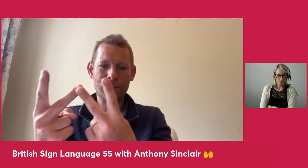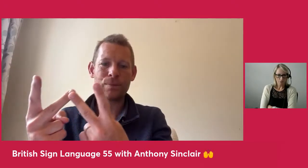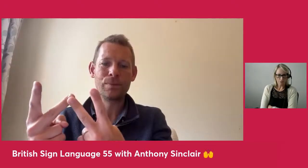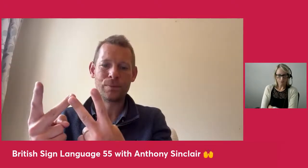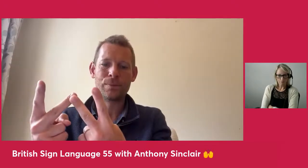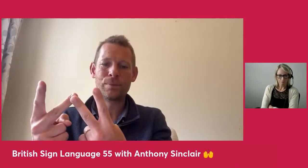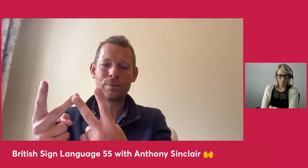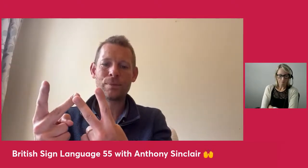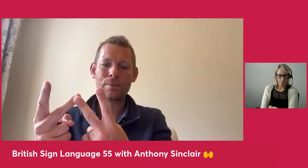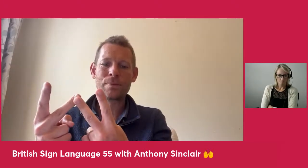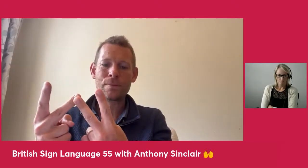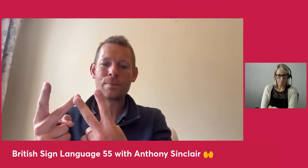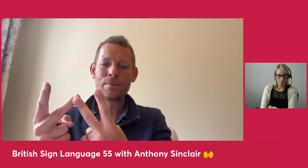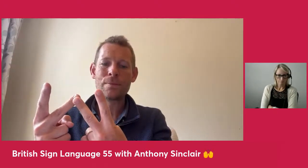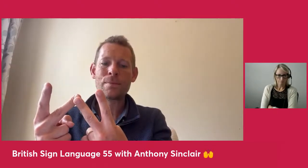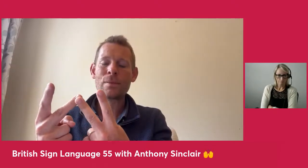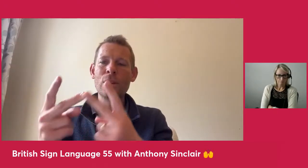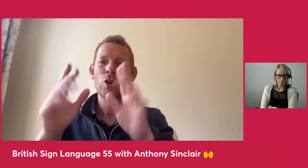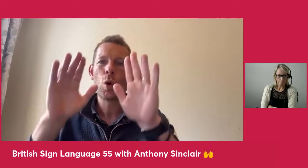visitor,